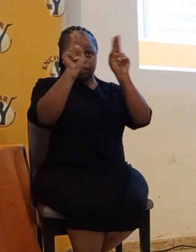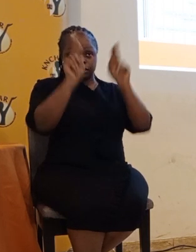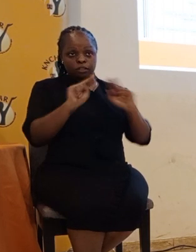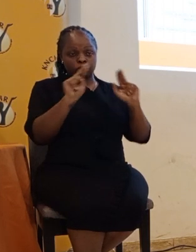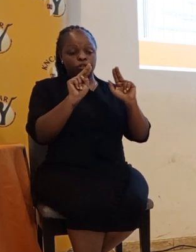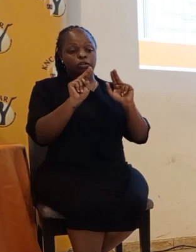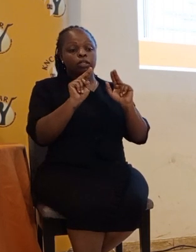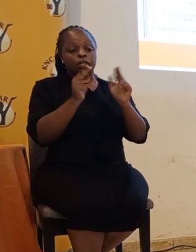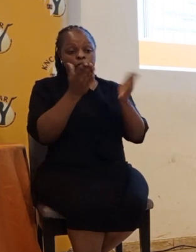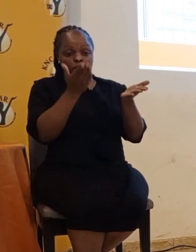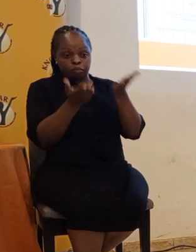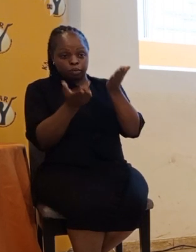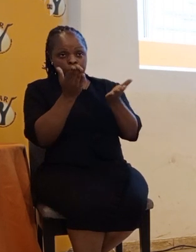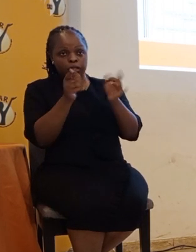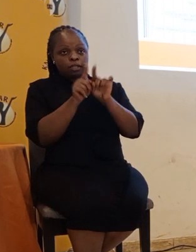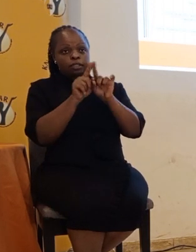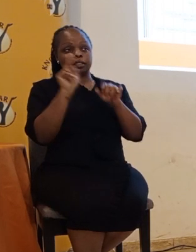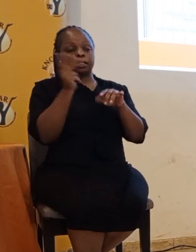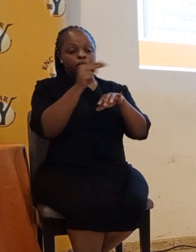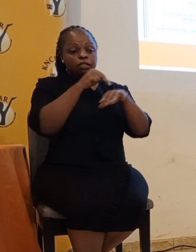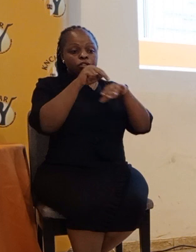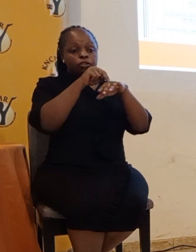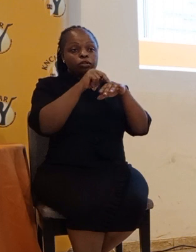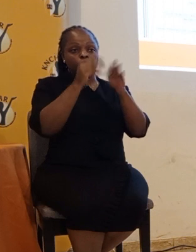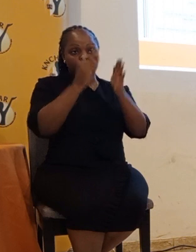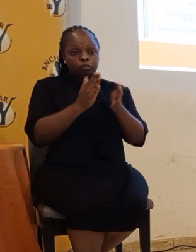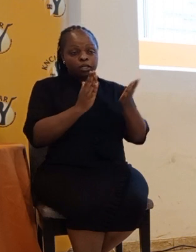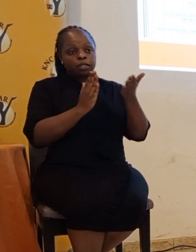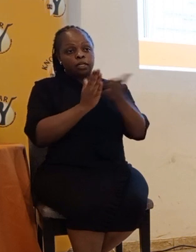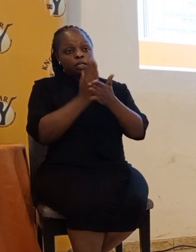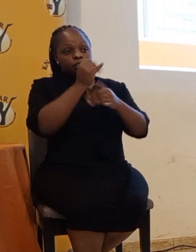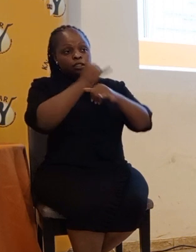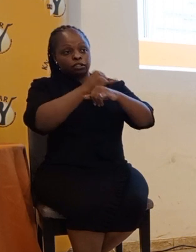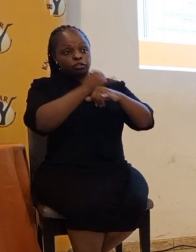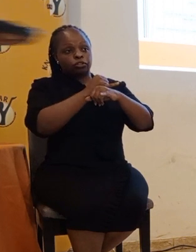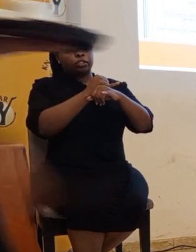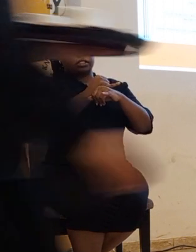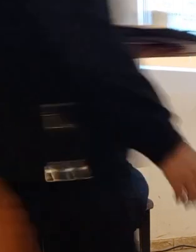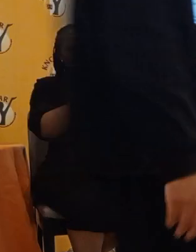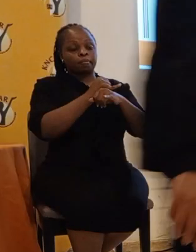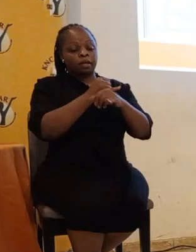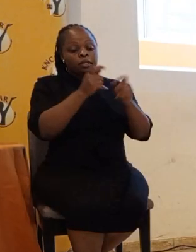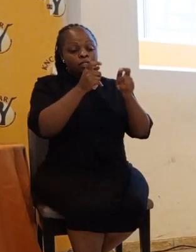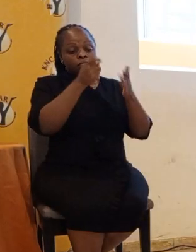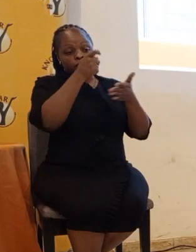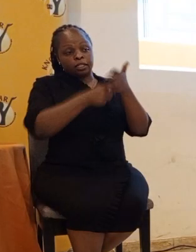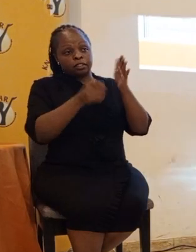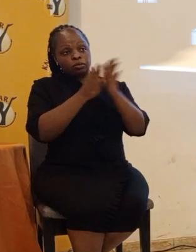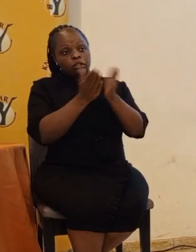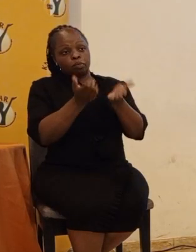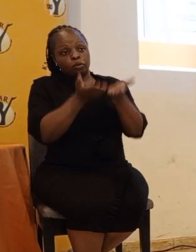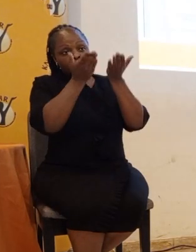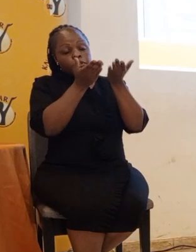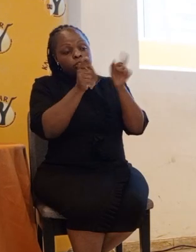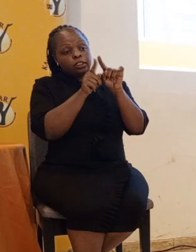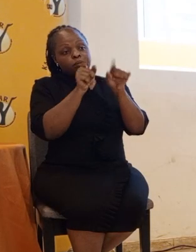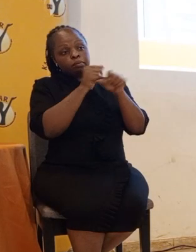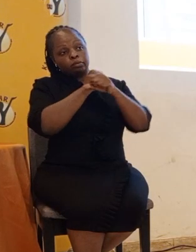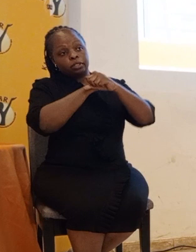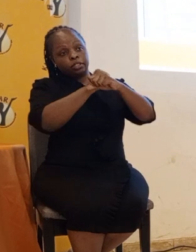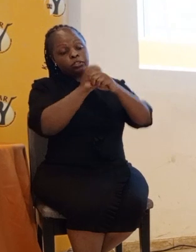international imperatives as Kenya's national human rights institution, charged with the promotion and